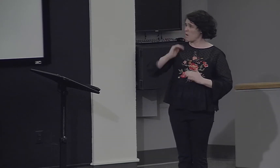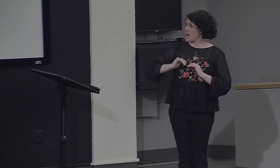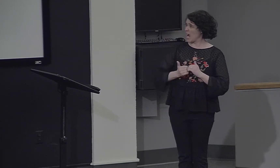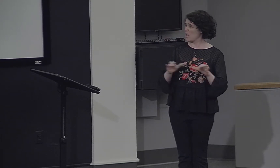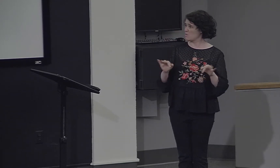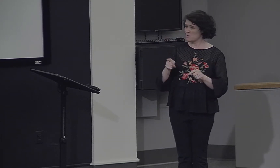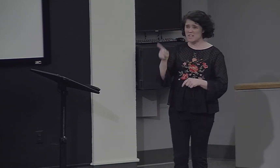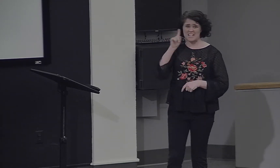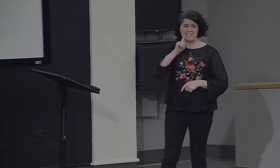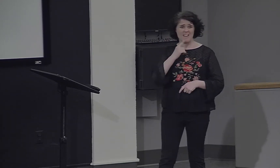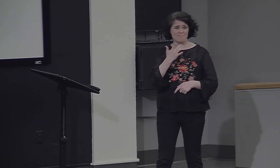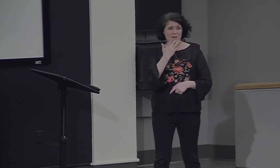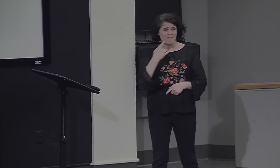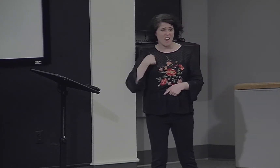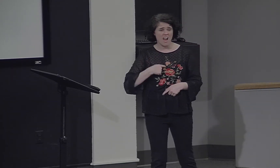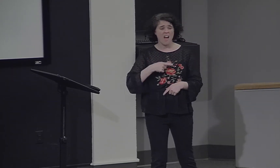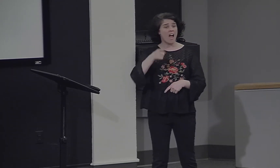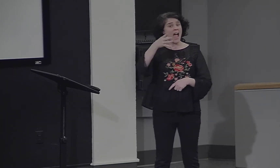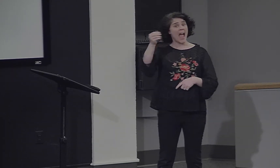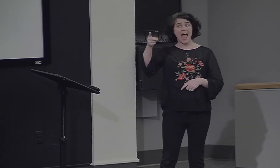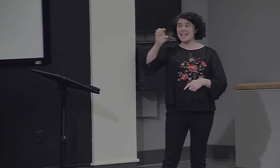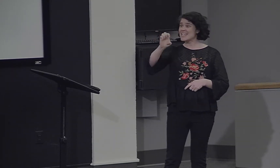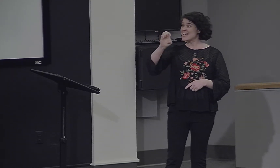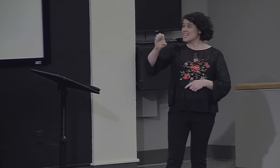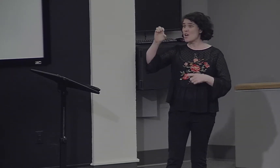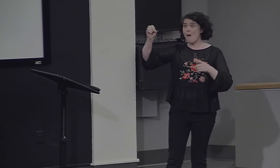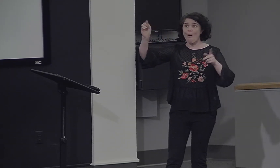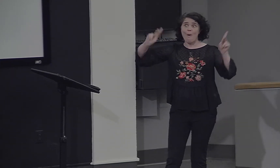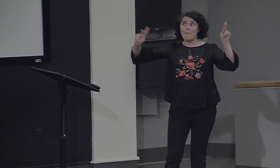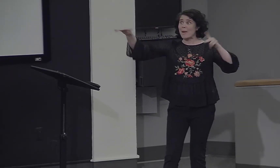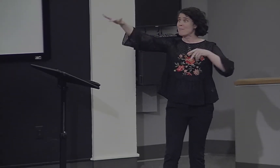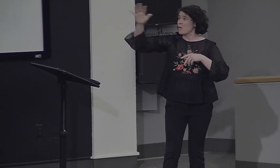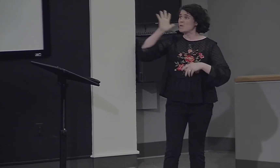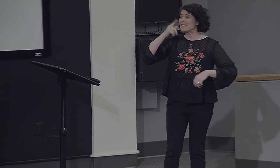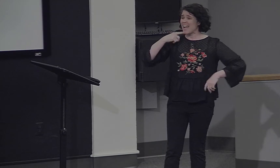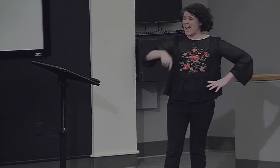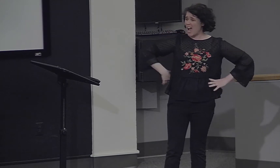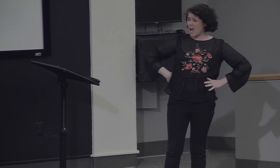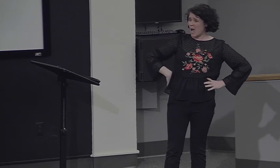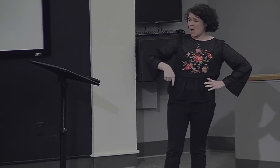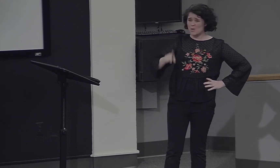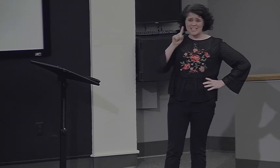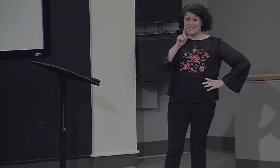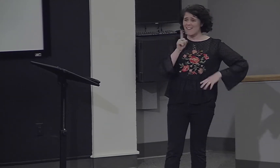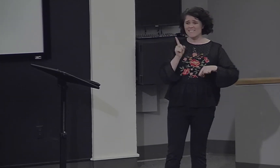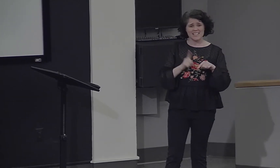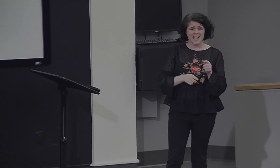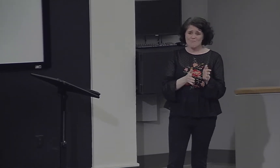They might assume that if they hire a staff interpreter, that person will take care of all of the problems.